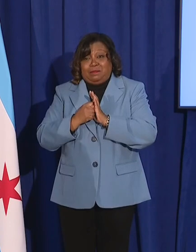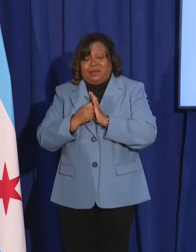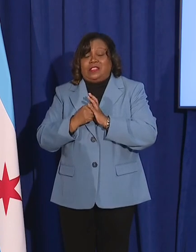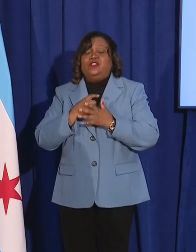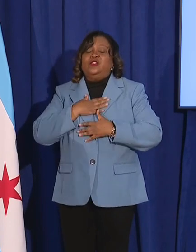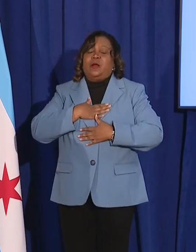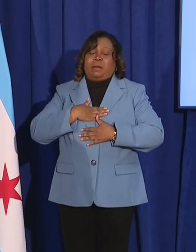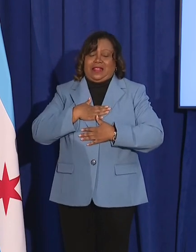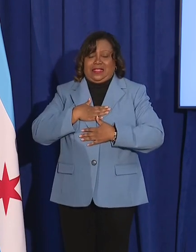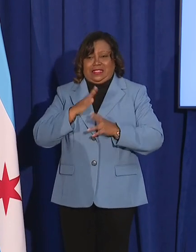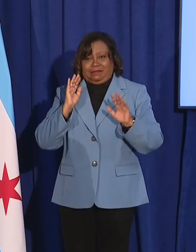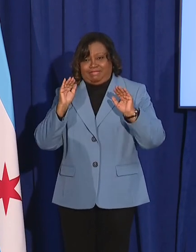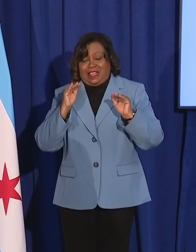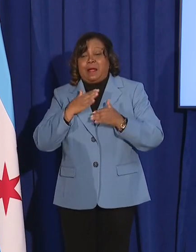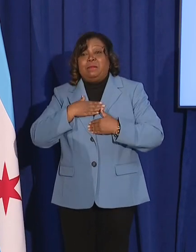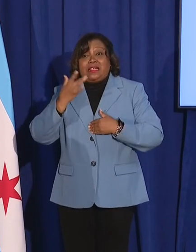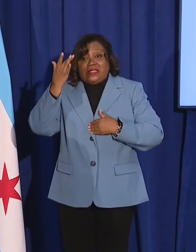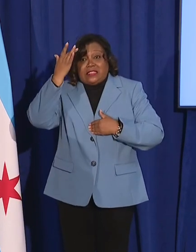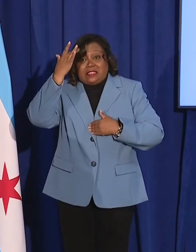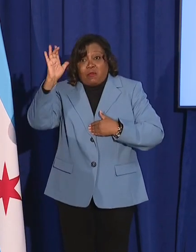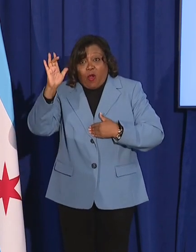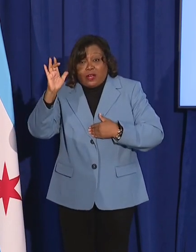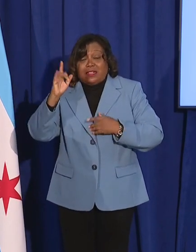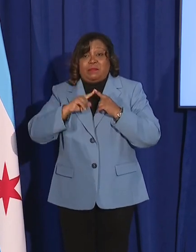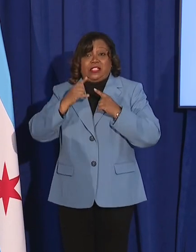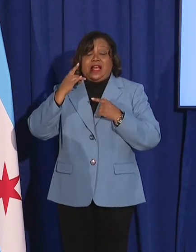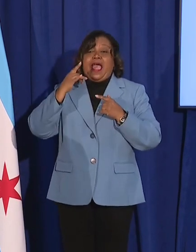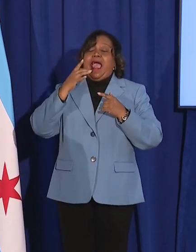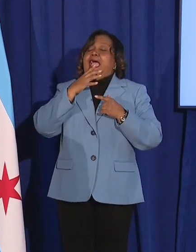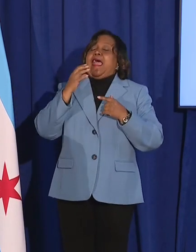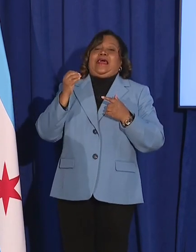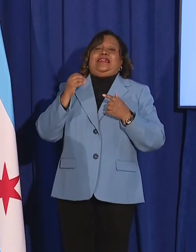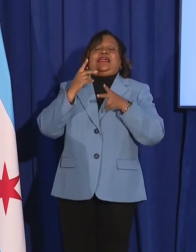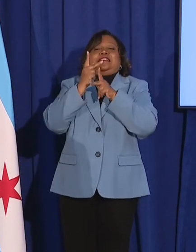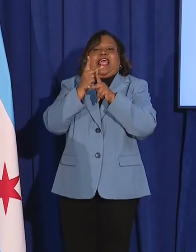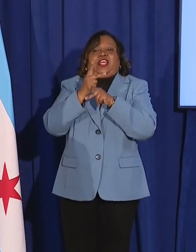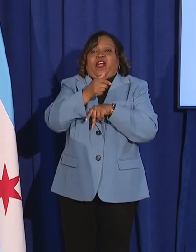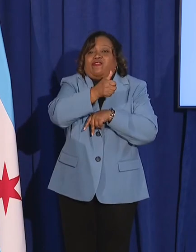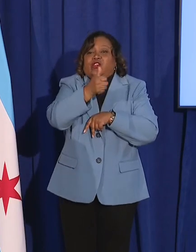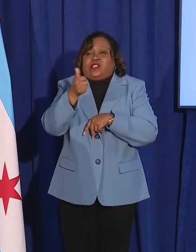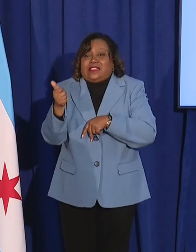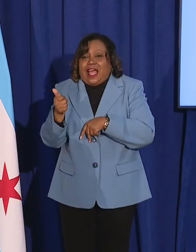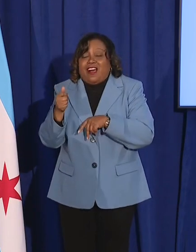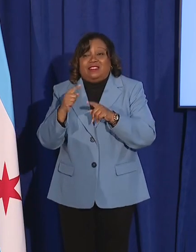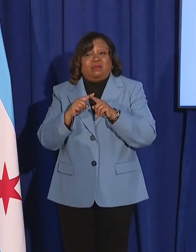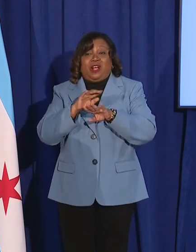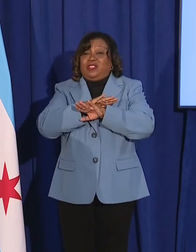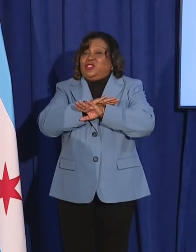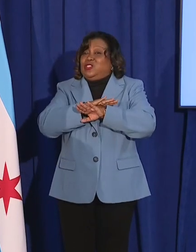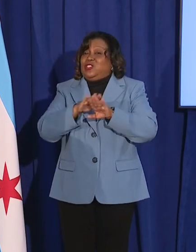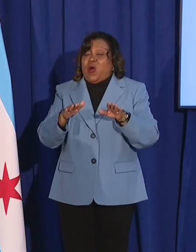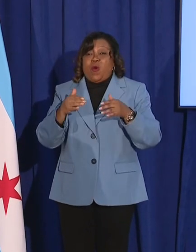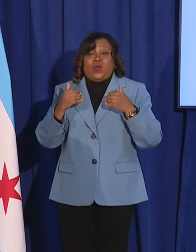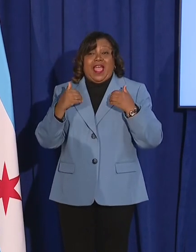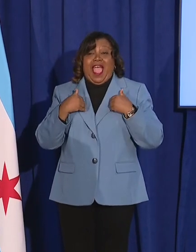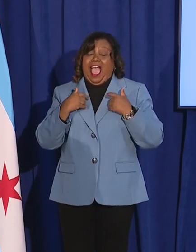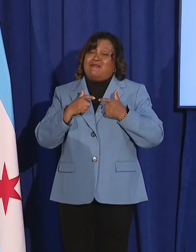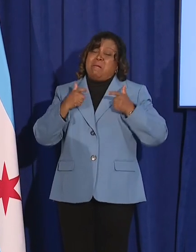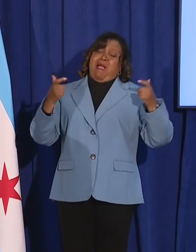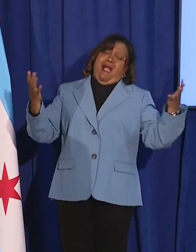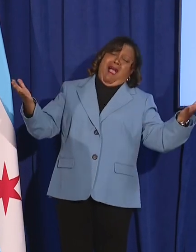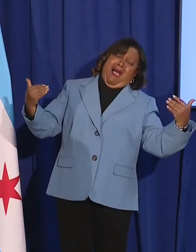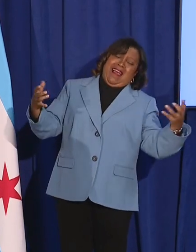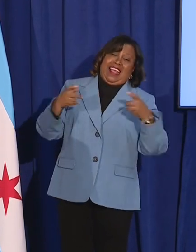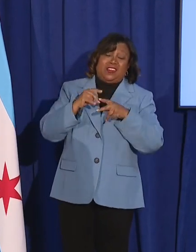So please, folks, be sensible, be smart, and take care of yourselves. But don't have a big